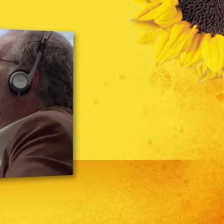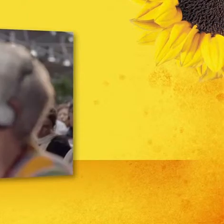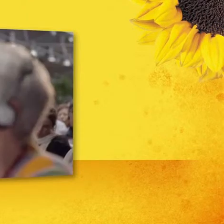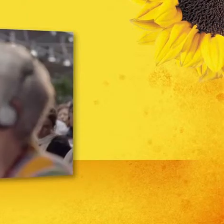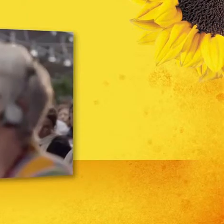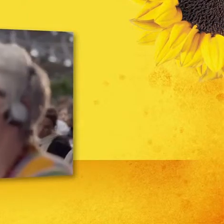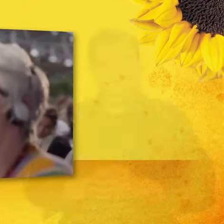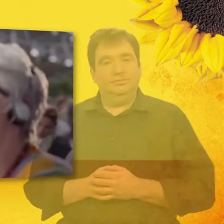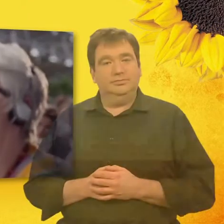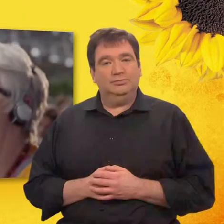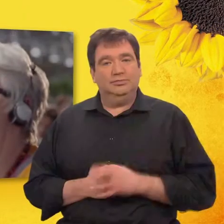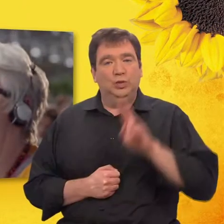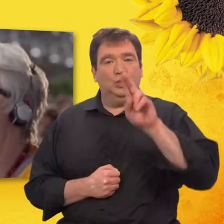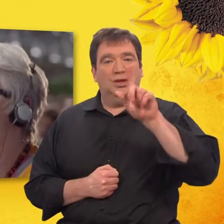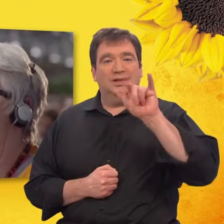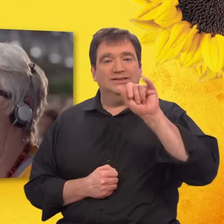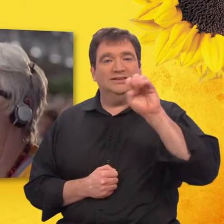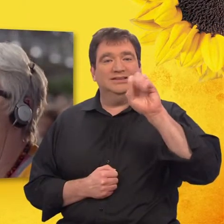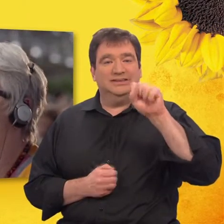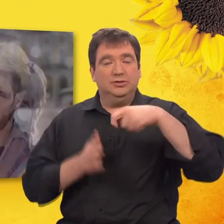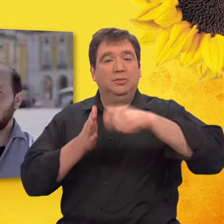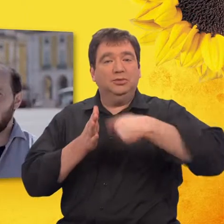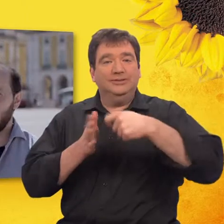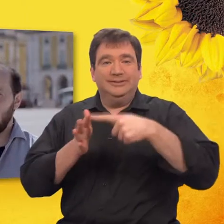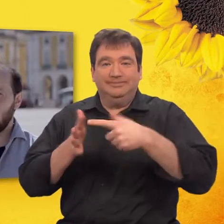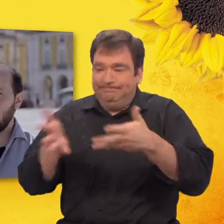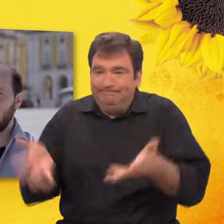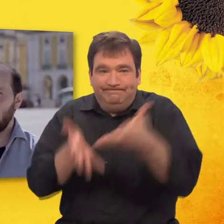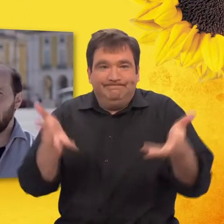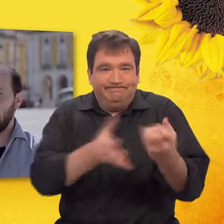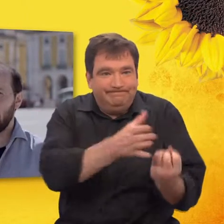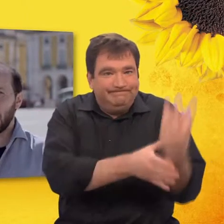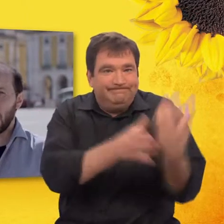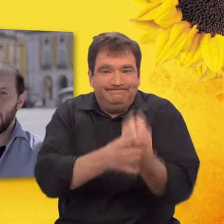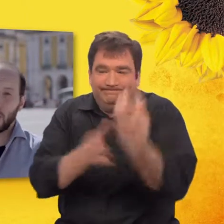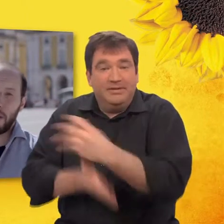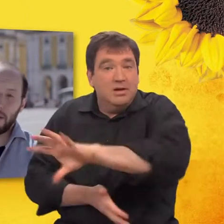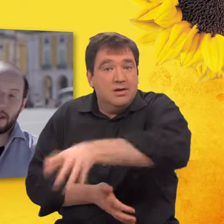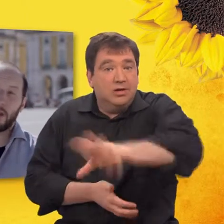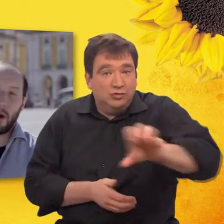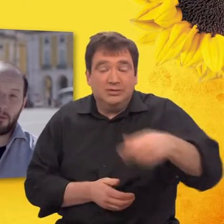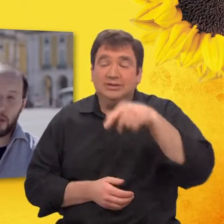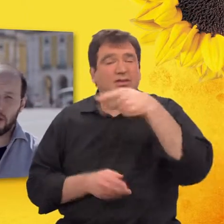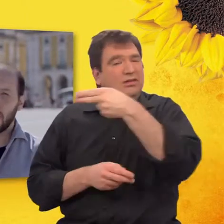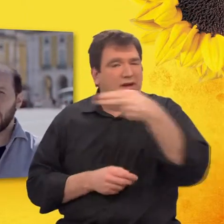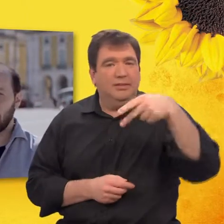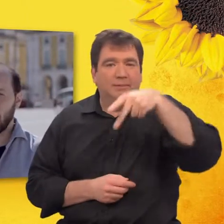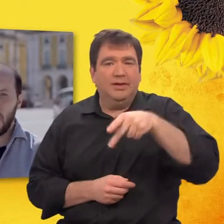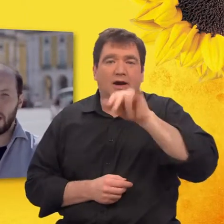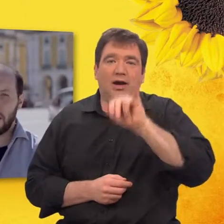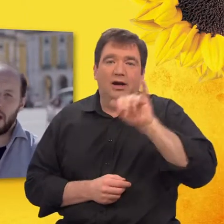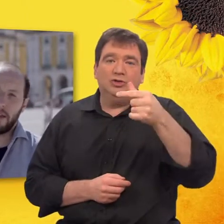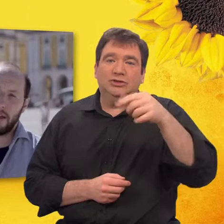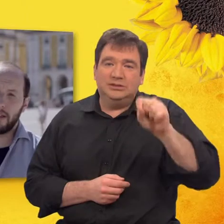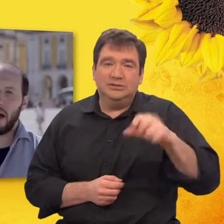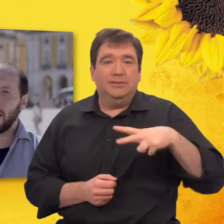krisenhafte Entwicklung abzusichern. Ich weiß, o projeto Ulysses é a defesa de modelo de desenvolvimento para os países a que chamaram PIGS,